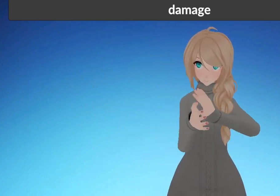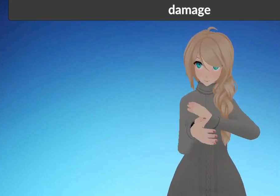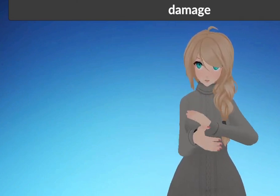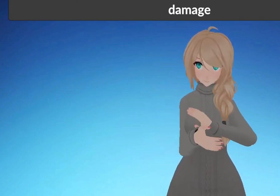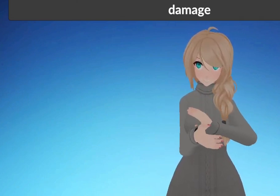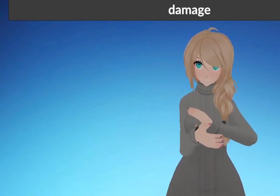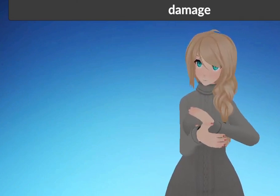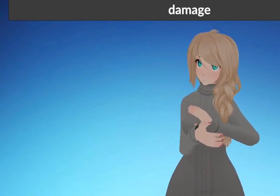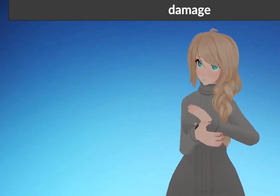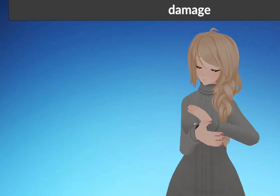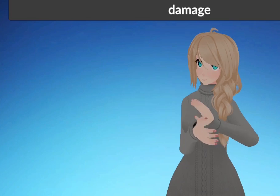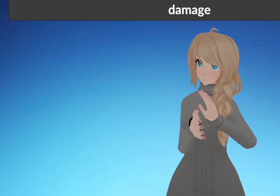Damage.